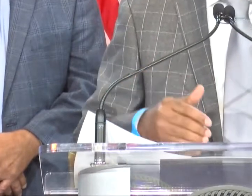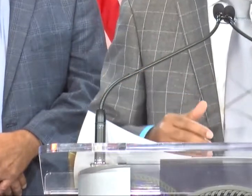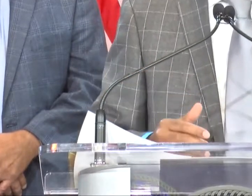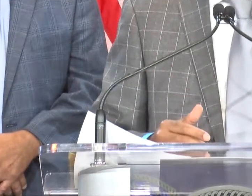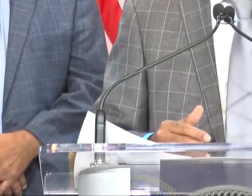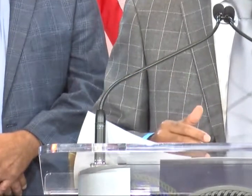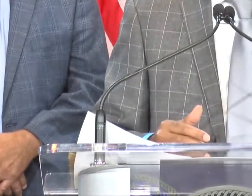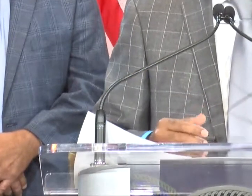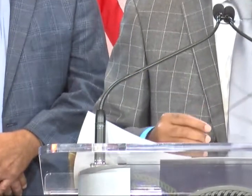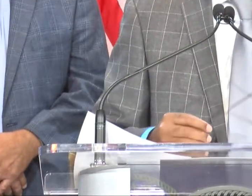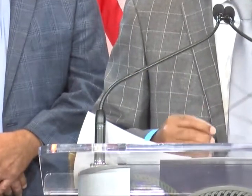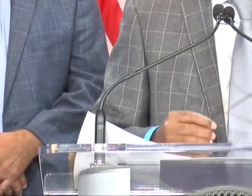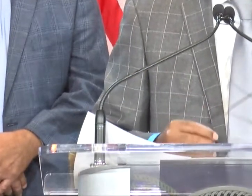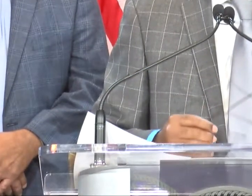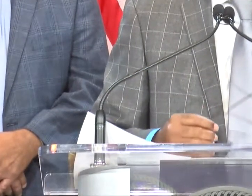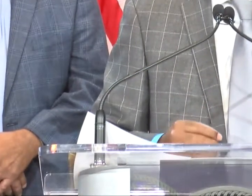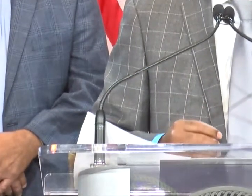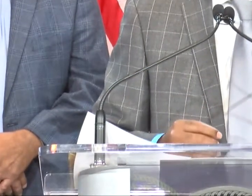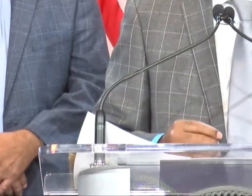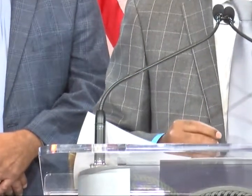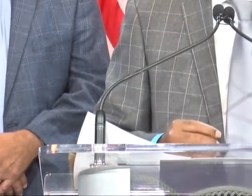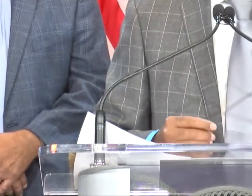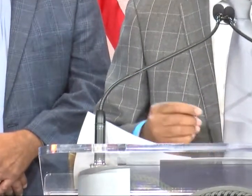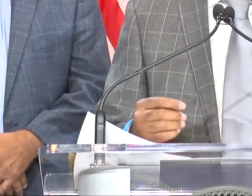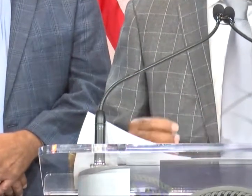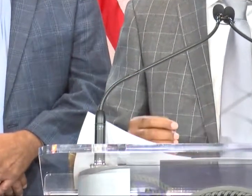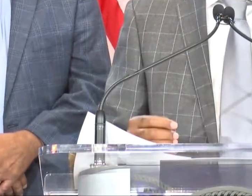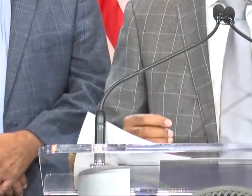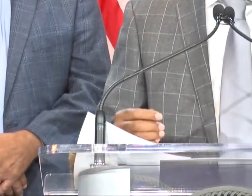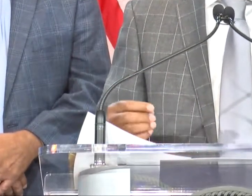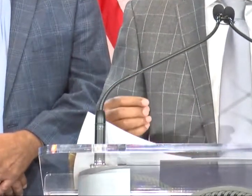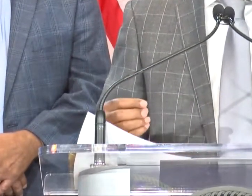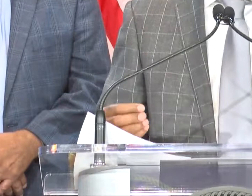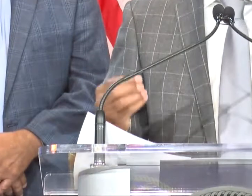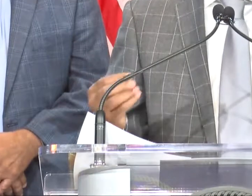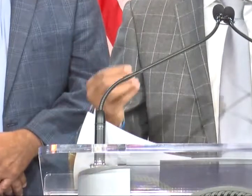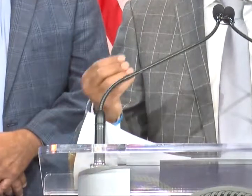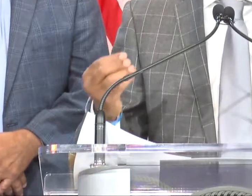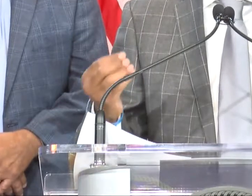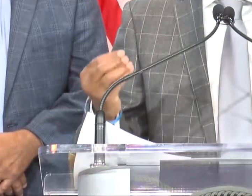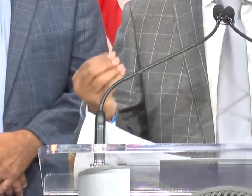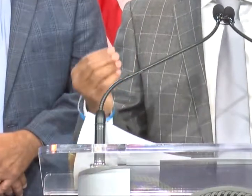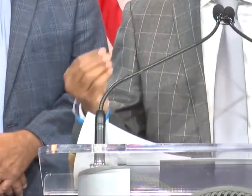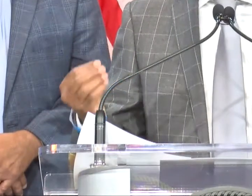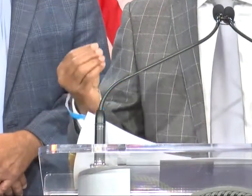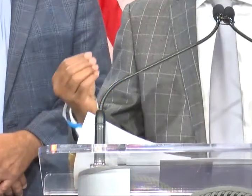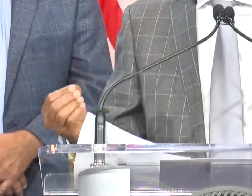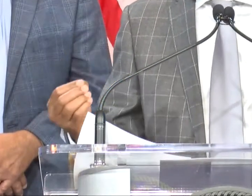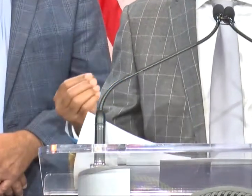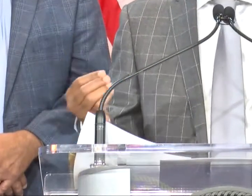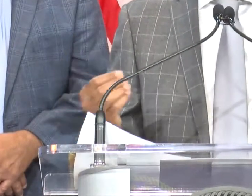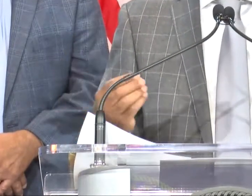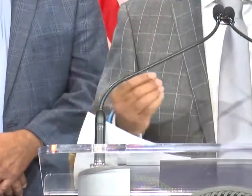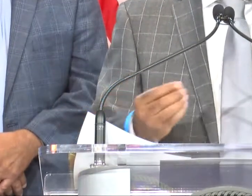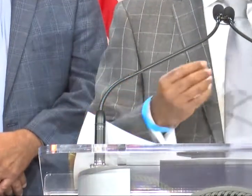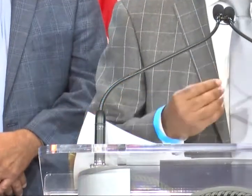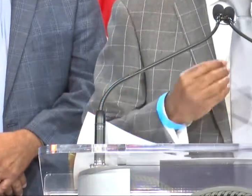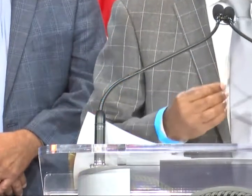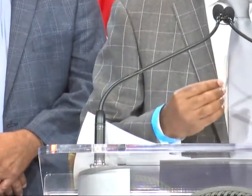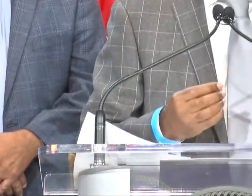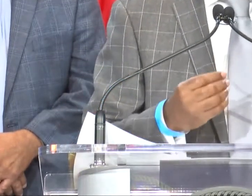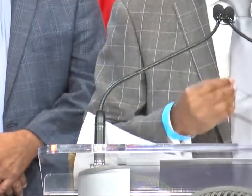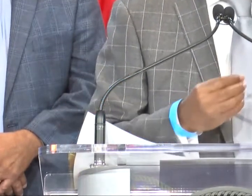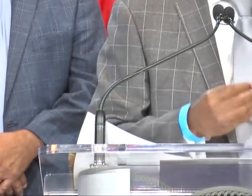had, because when they fail to do that, it diminishes the value of their home. and